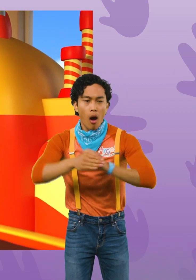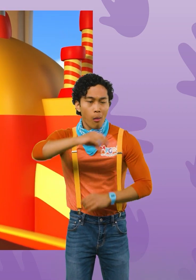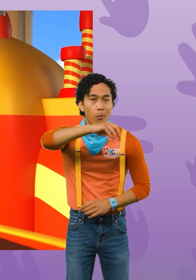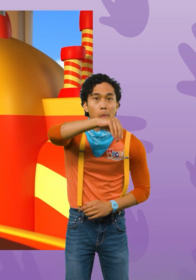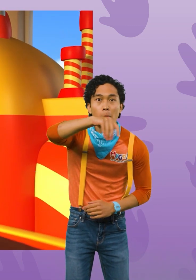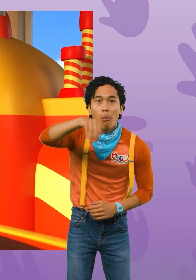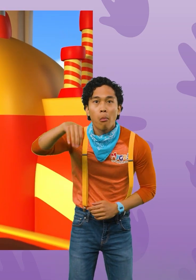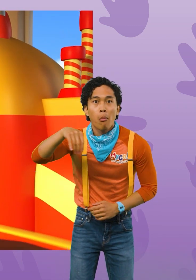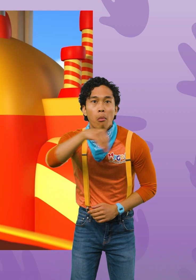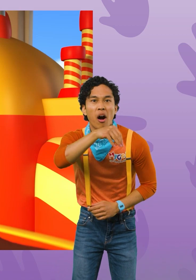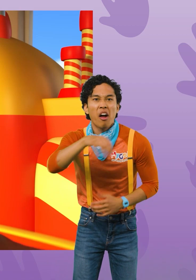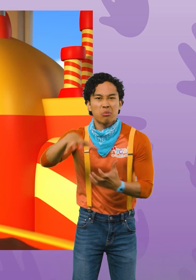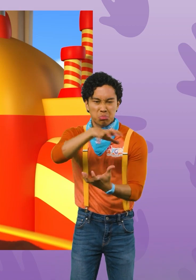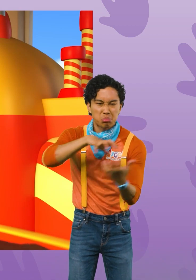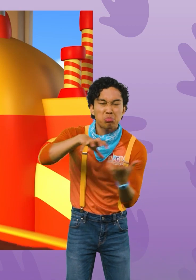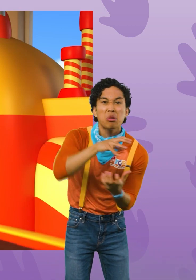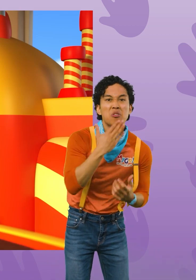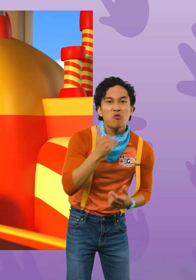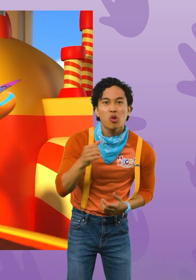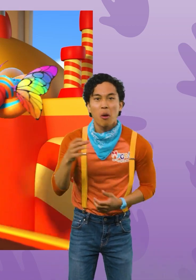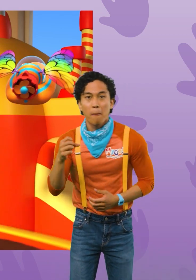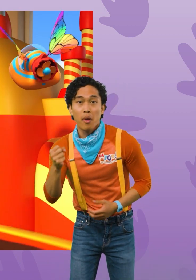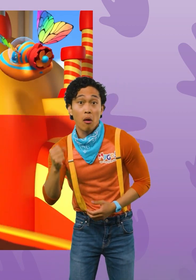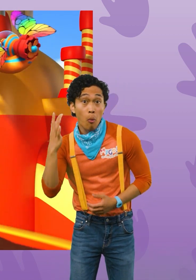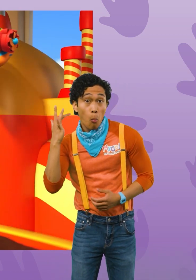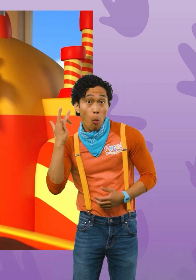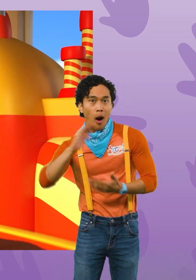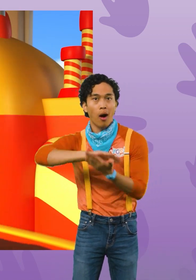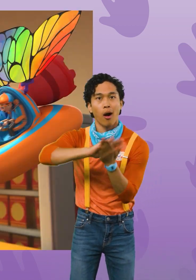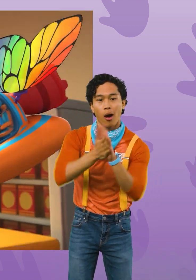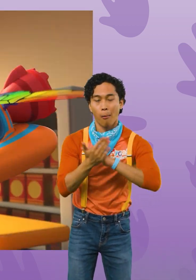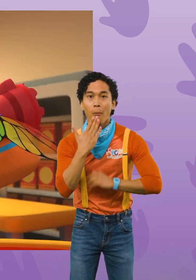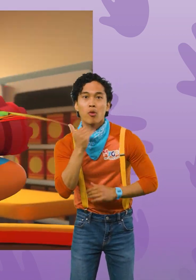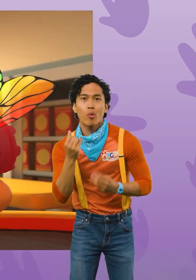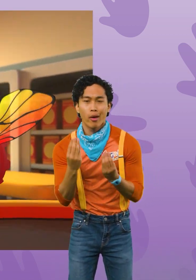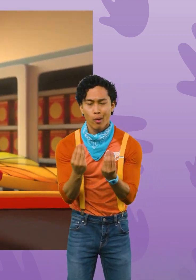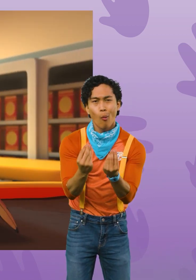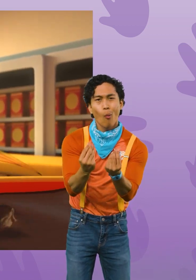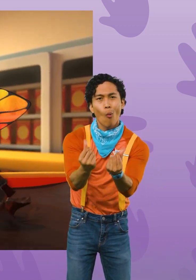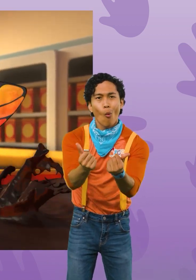powder then gets mixed with sugar and milk to make them sweet and smooth.